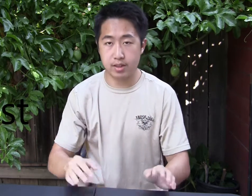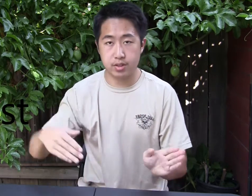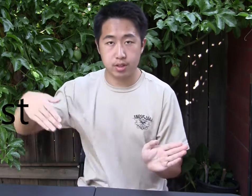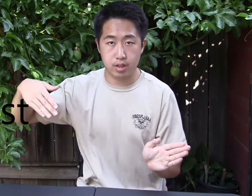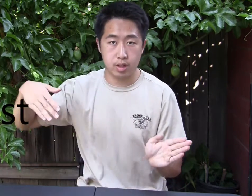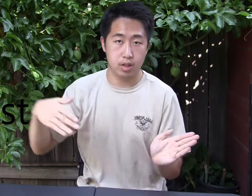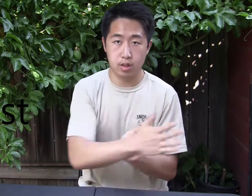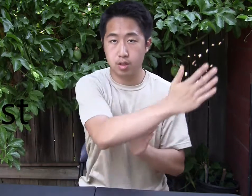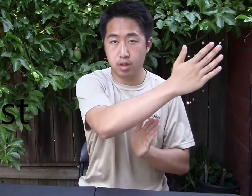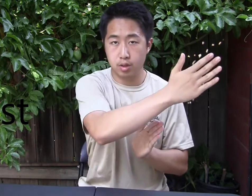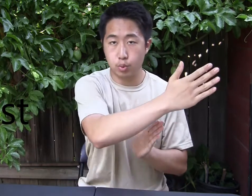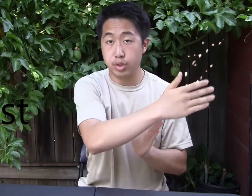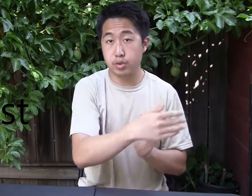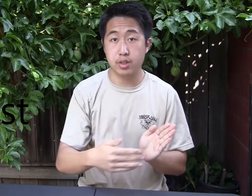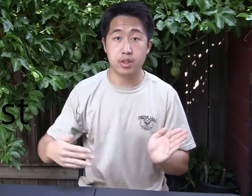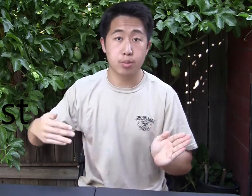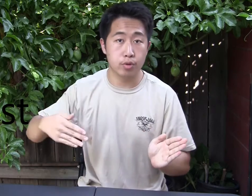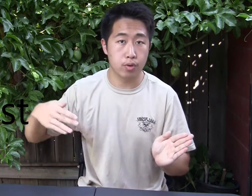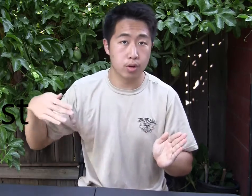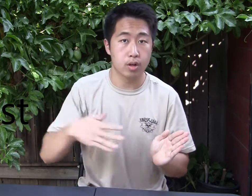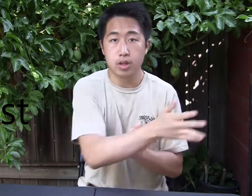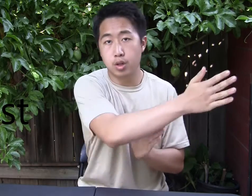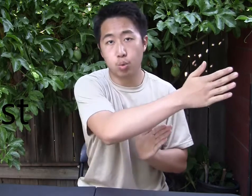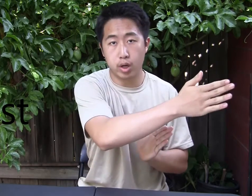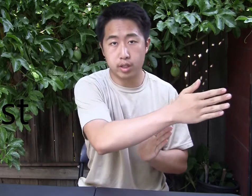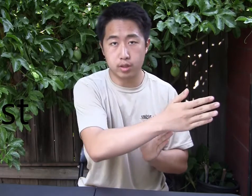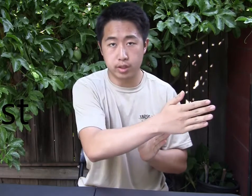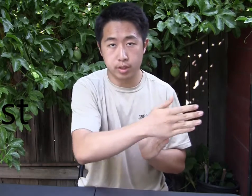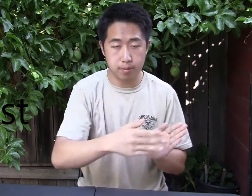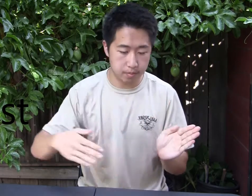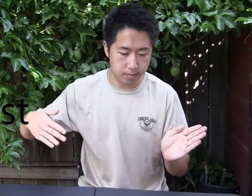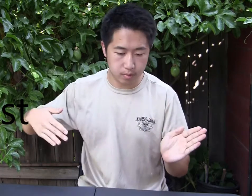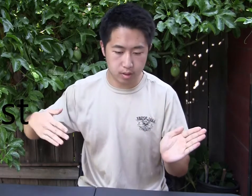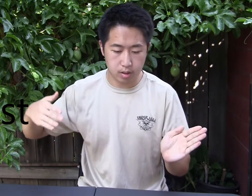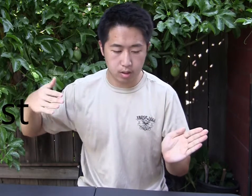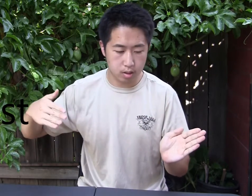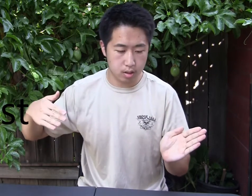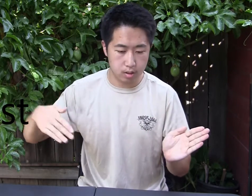Fast. We used this symbol for run earlier.